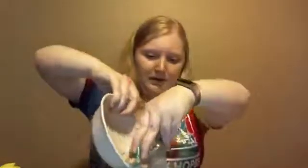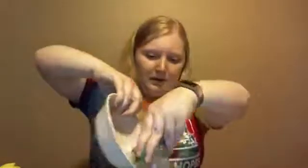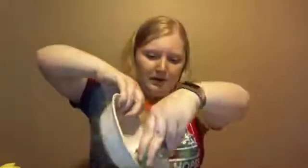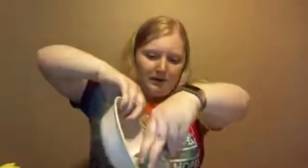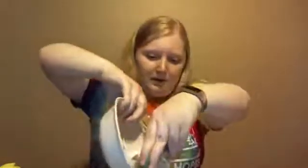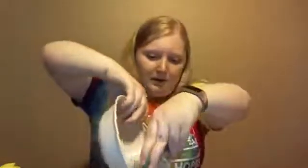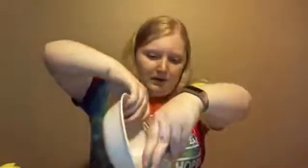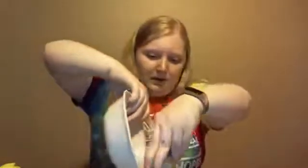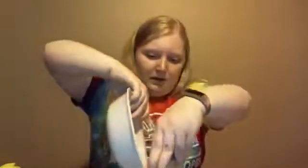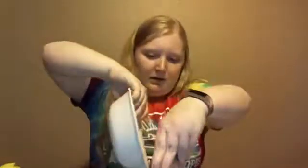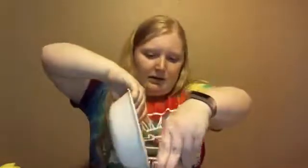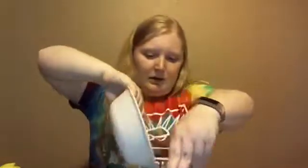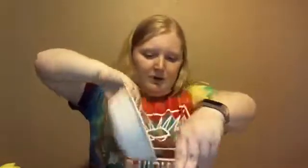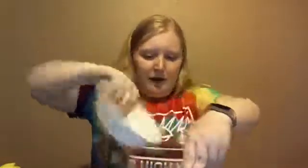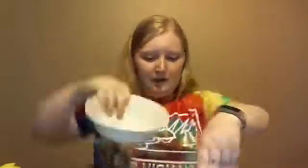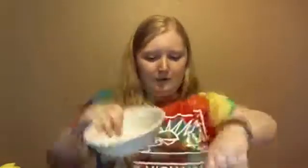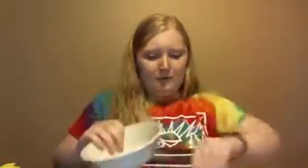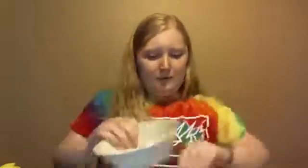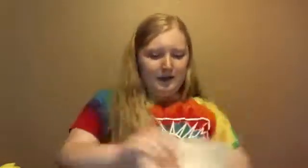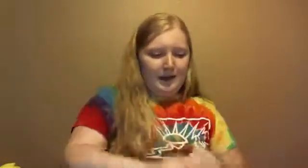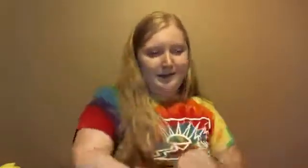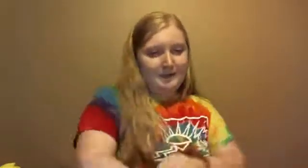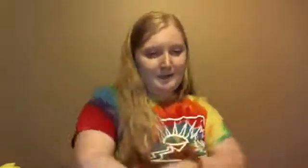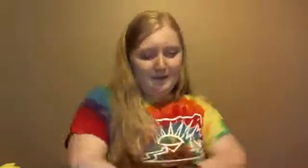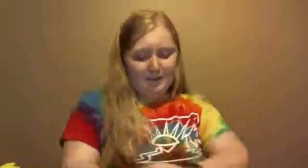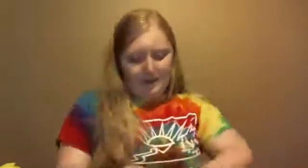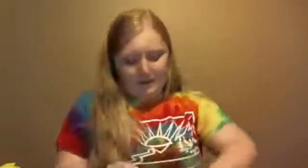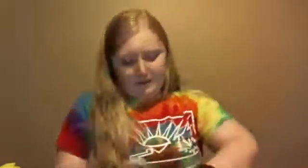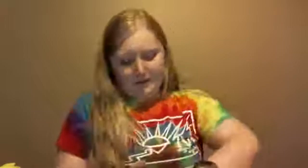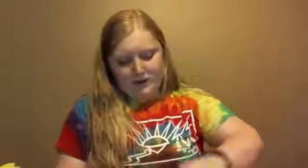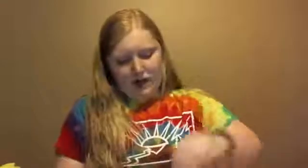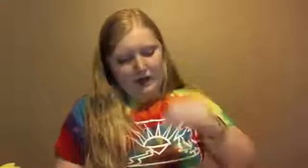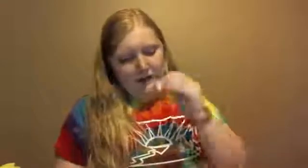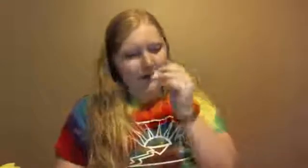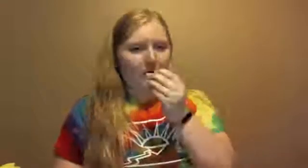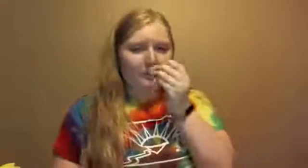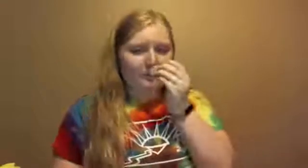into. Now rocks don't really have a smell. Let me check though.